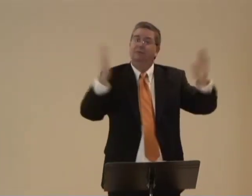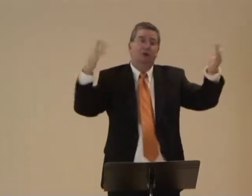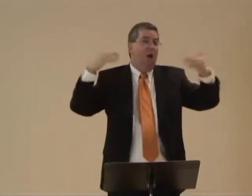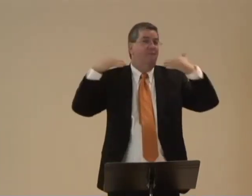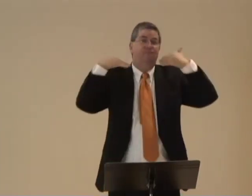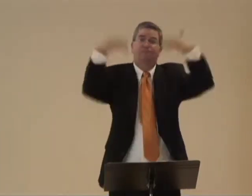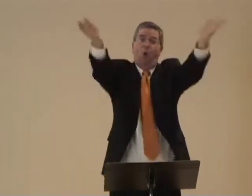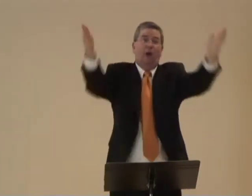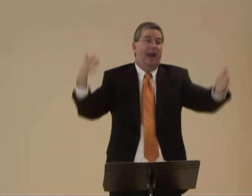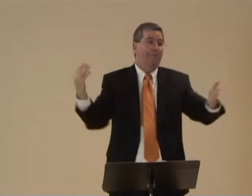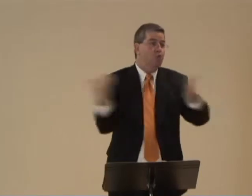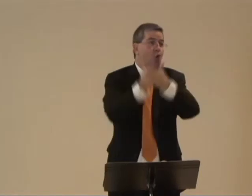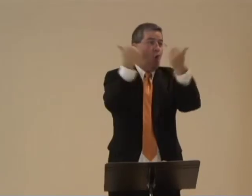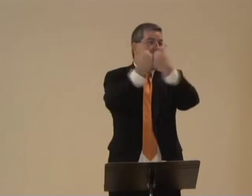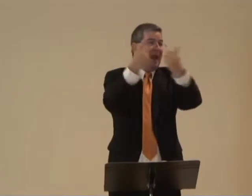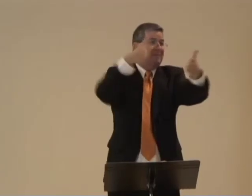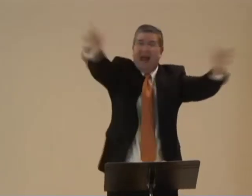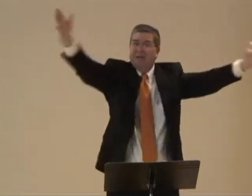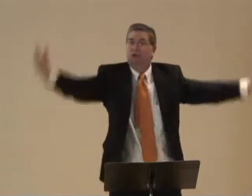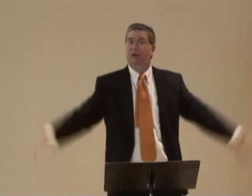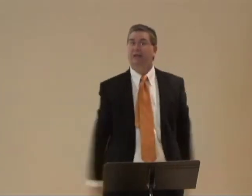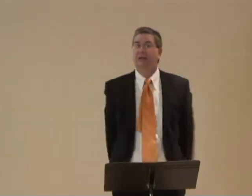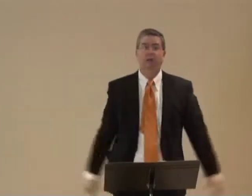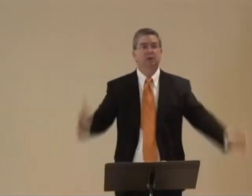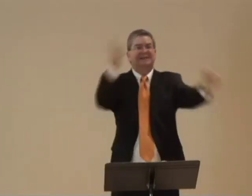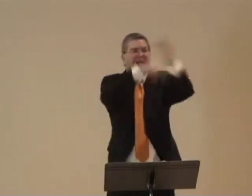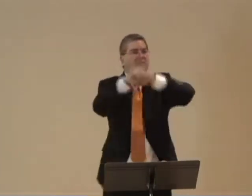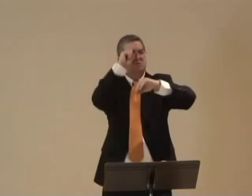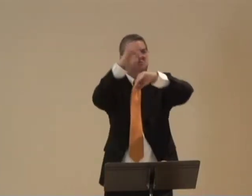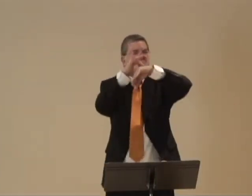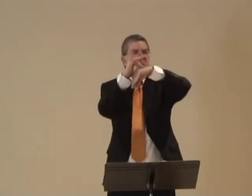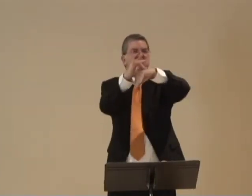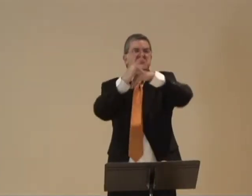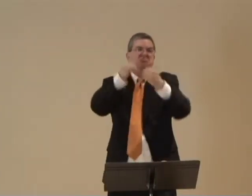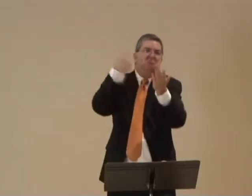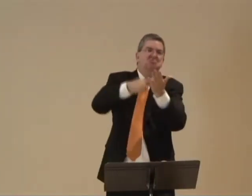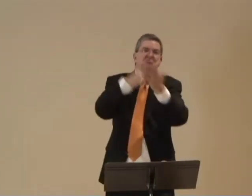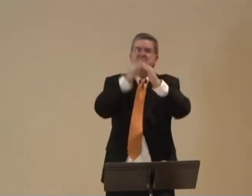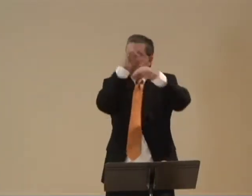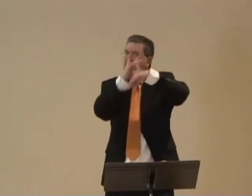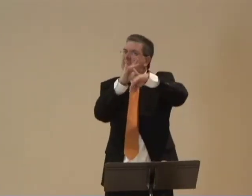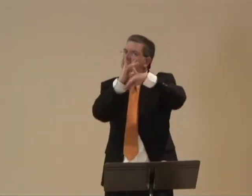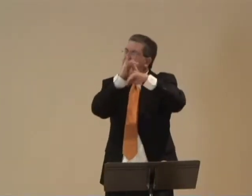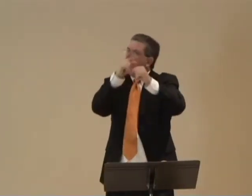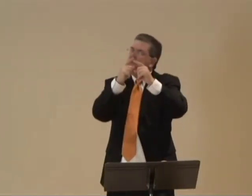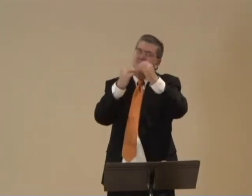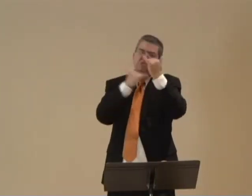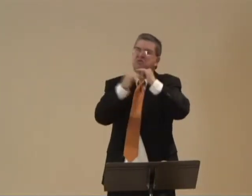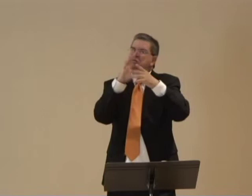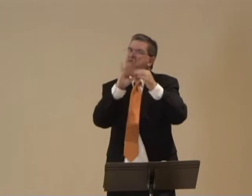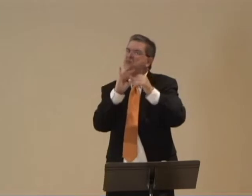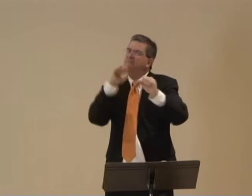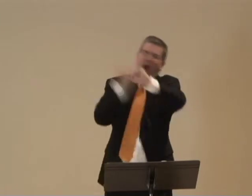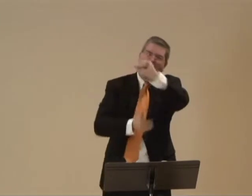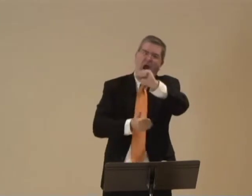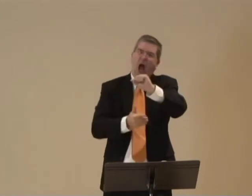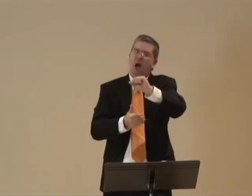We shouldn't be blaming people. We shouldn't blame the referees. We need to go forth. Don't dwell on this negative stuff.